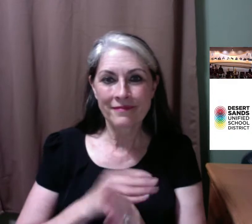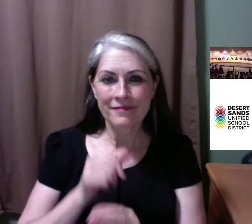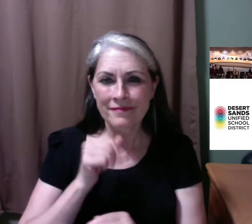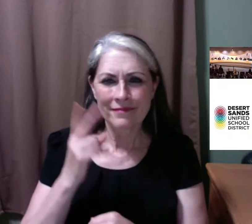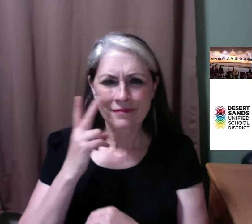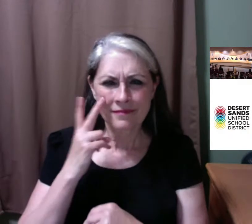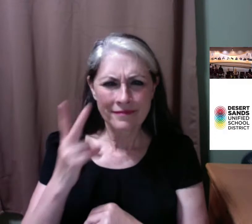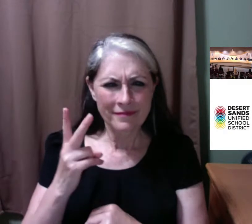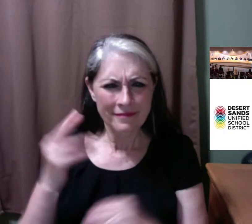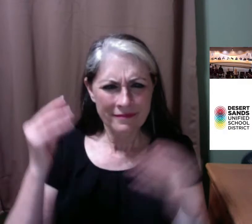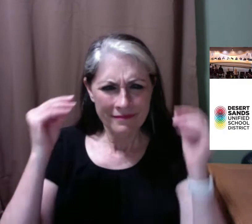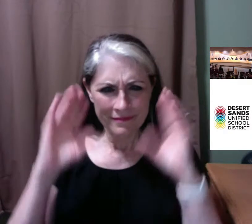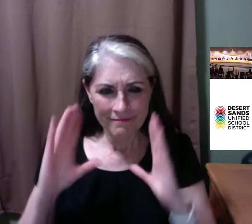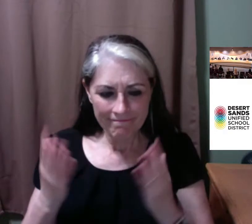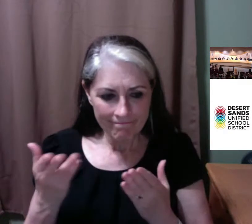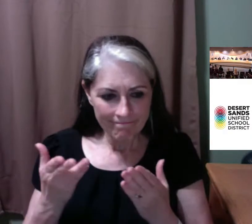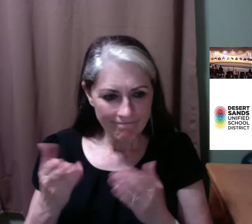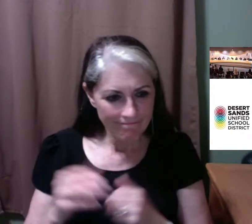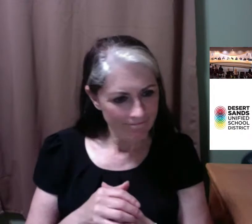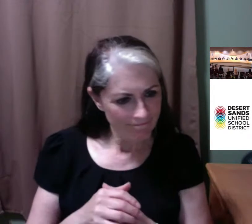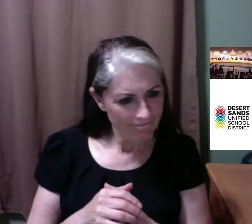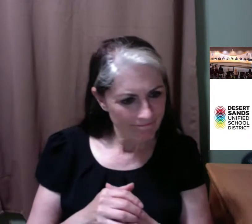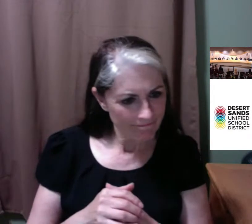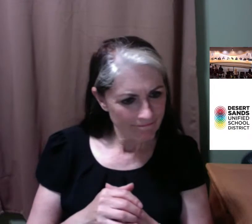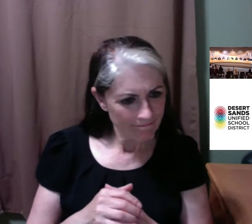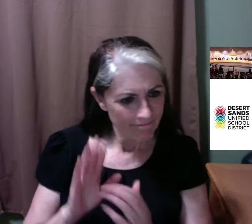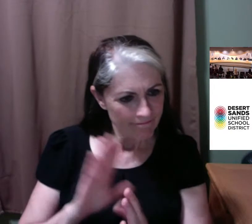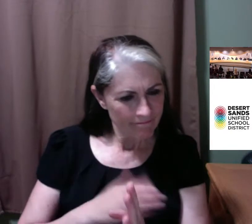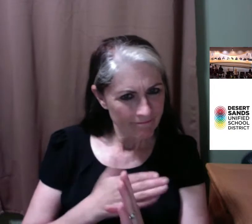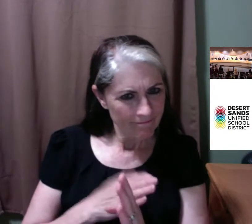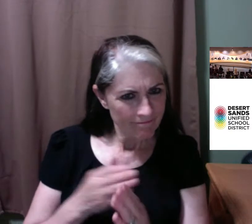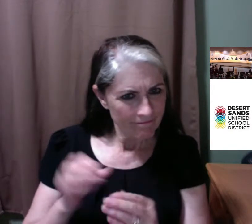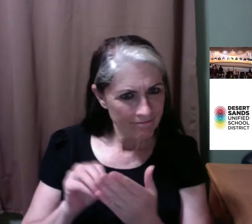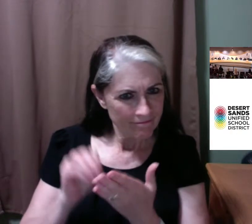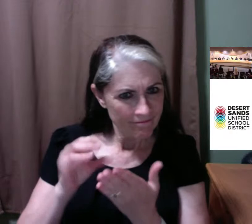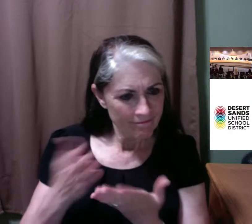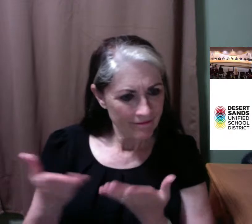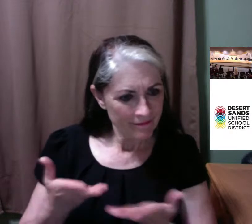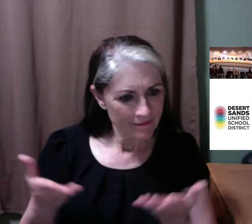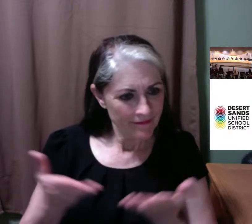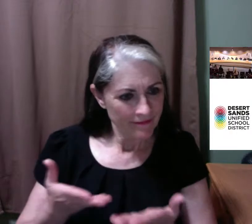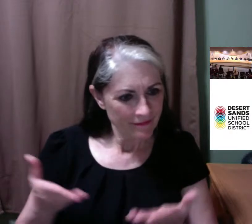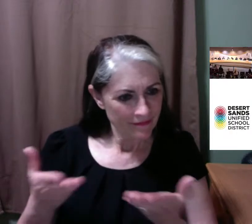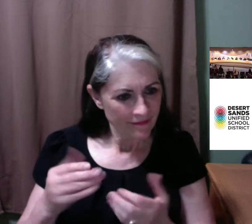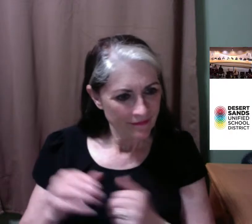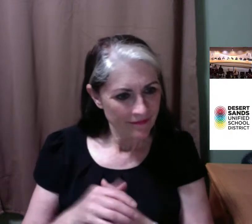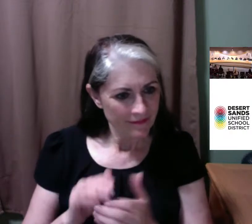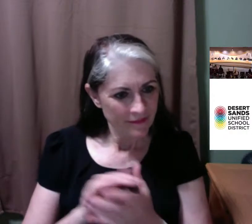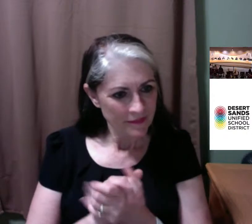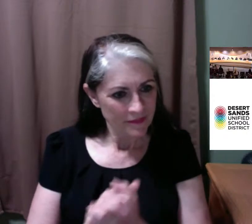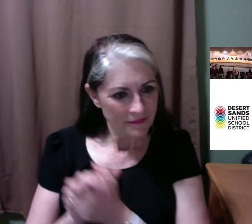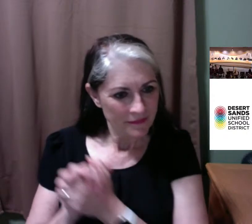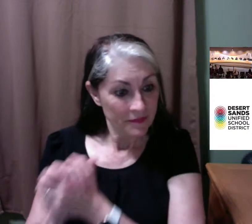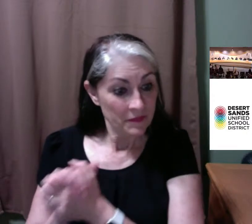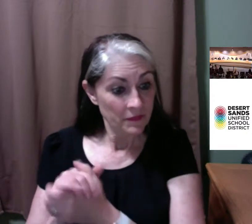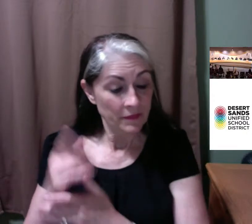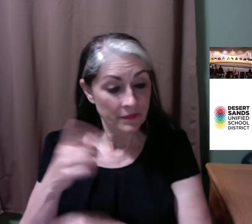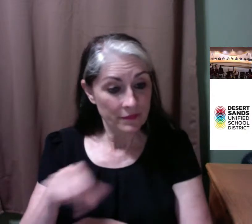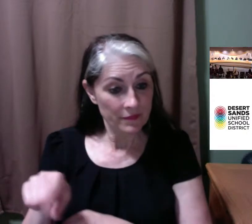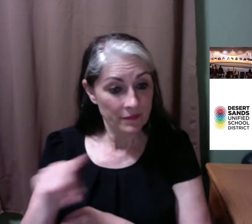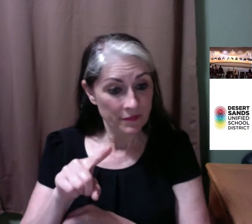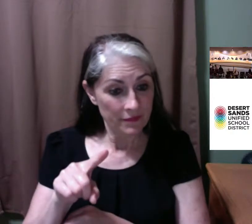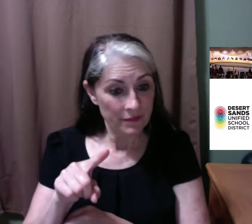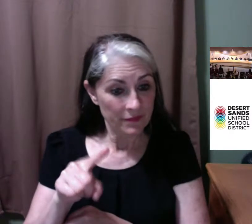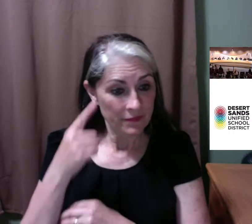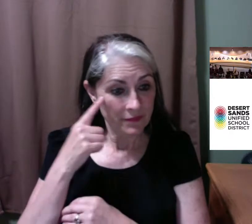McGuane here. I don't know, are any of the choir students here? Well, congratulations to them